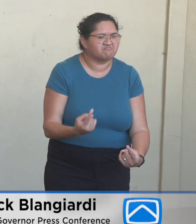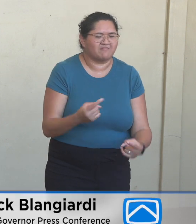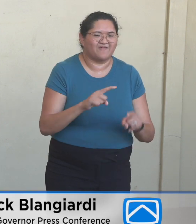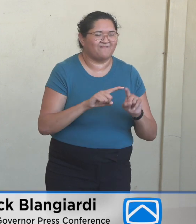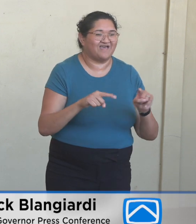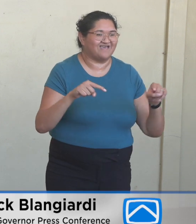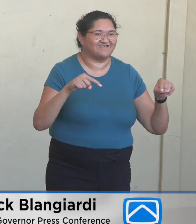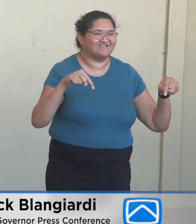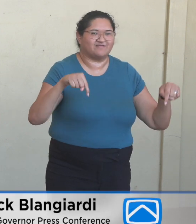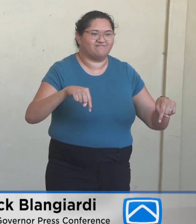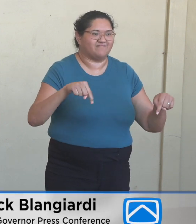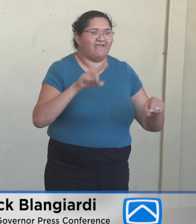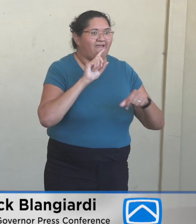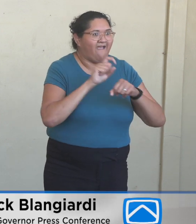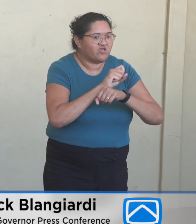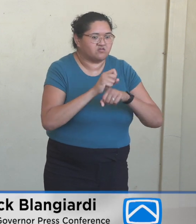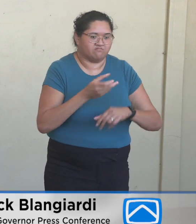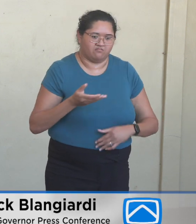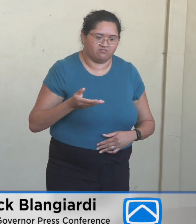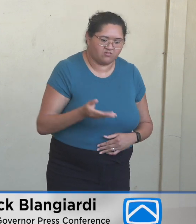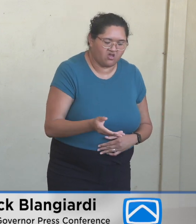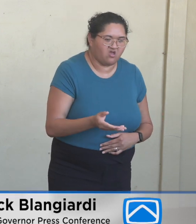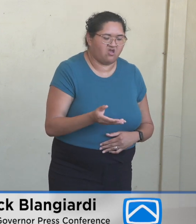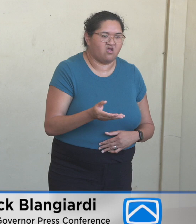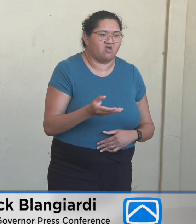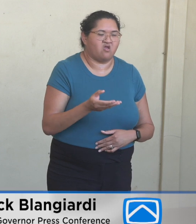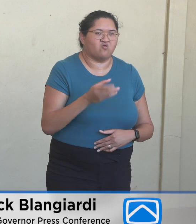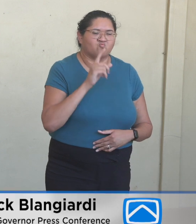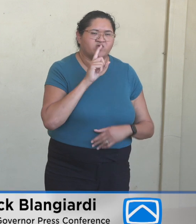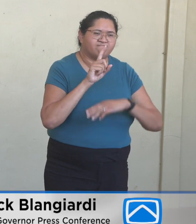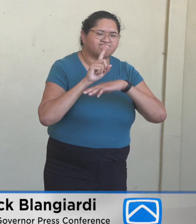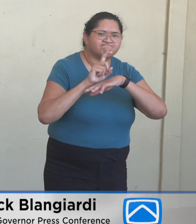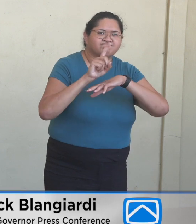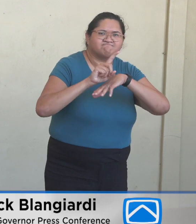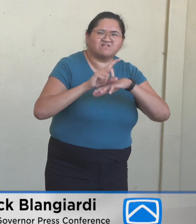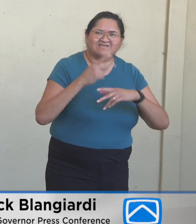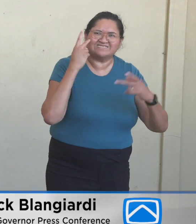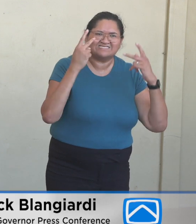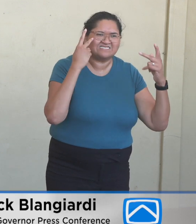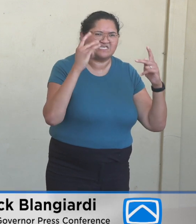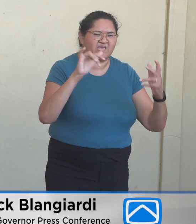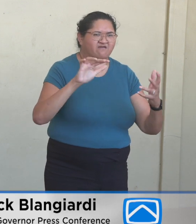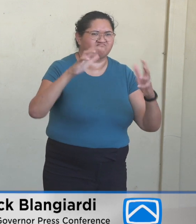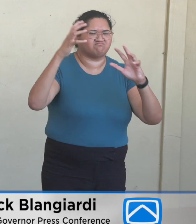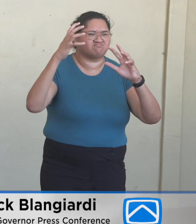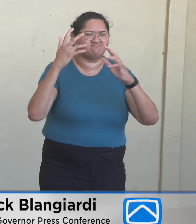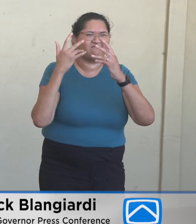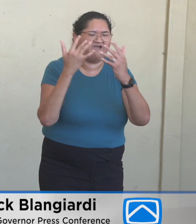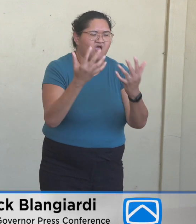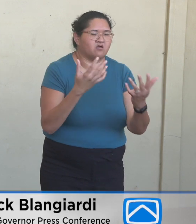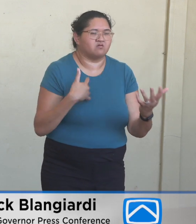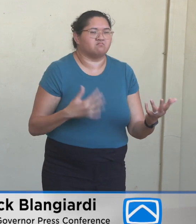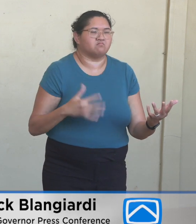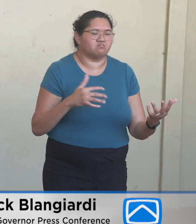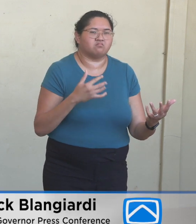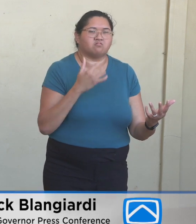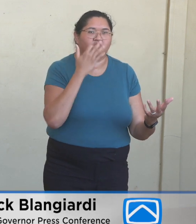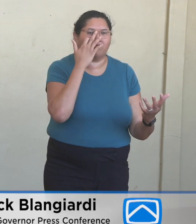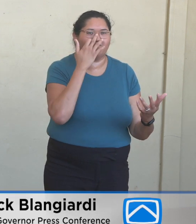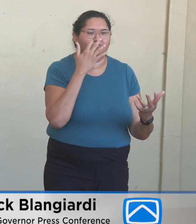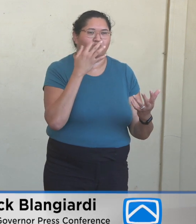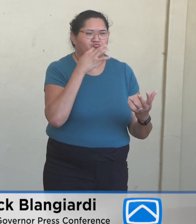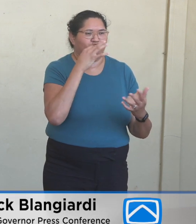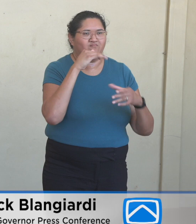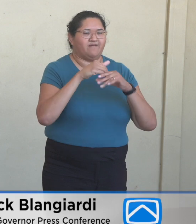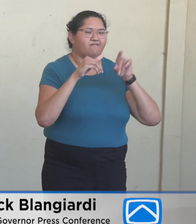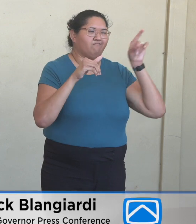but it's nothing like actually being there. And to have walked through the devastation today, that we were afforded the opportunity to do so, down